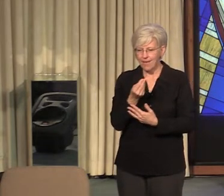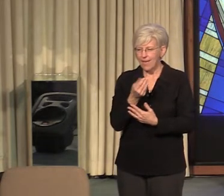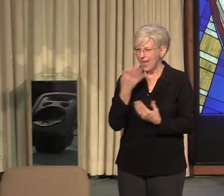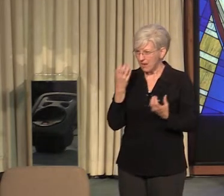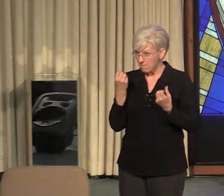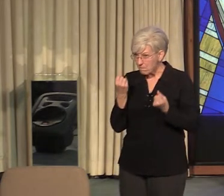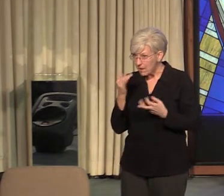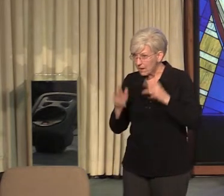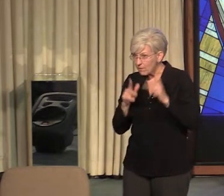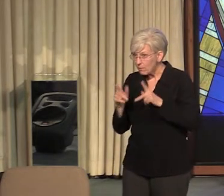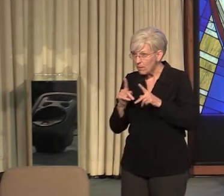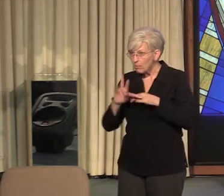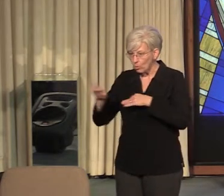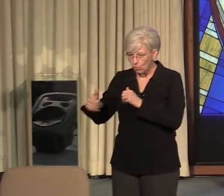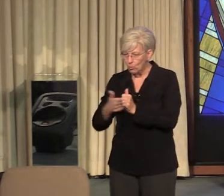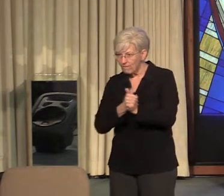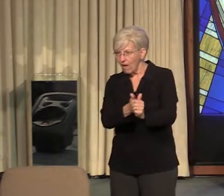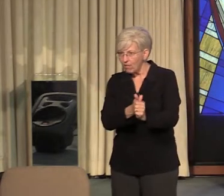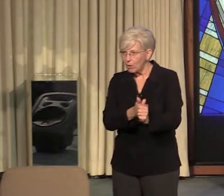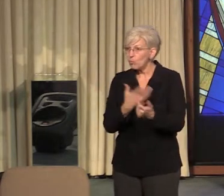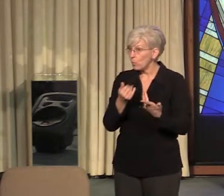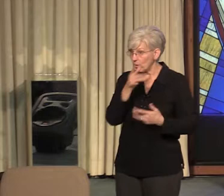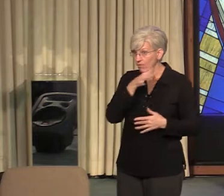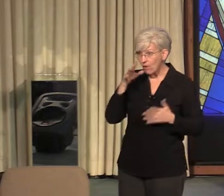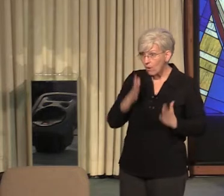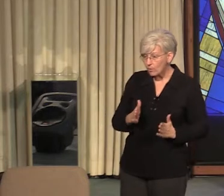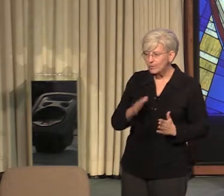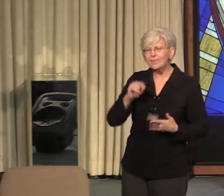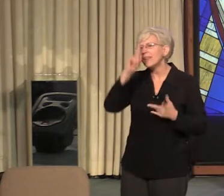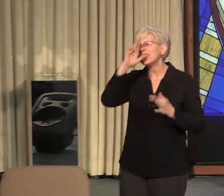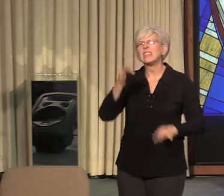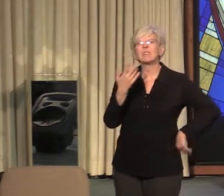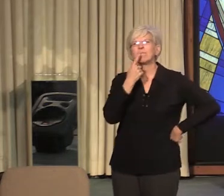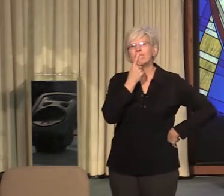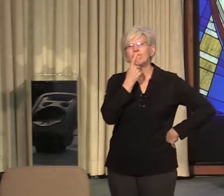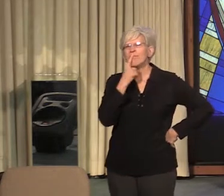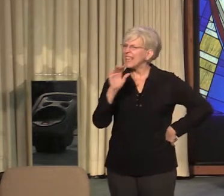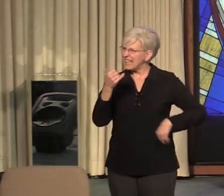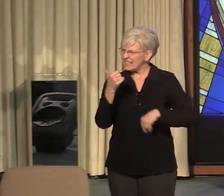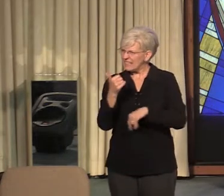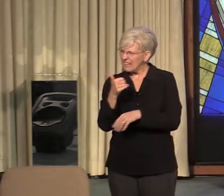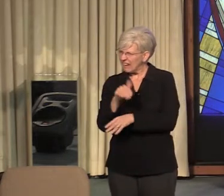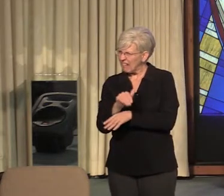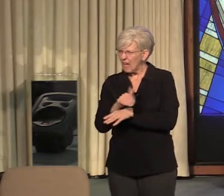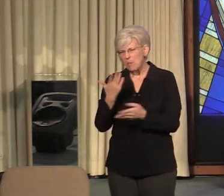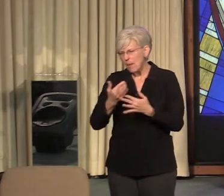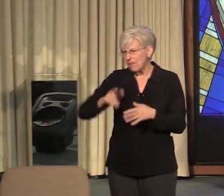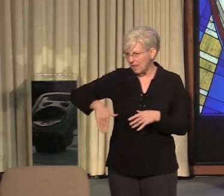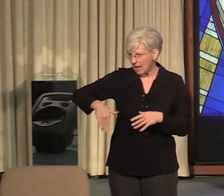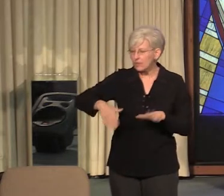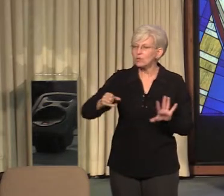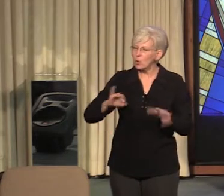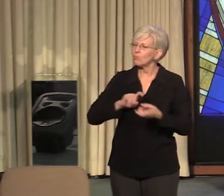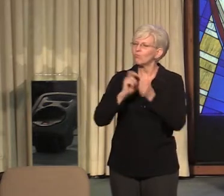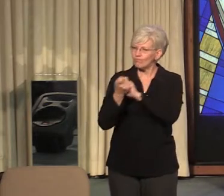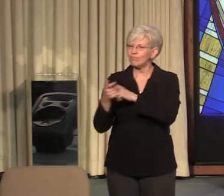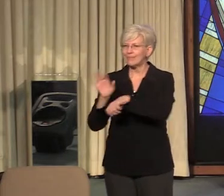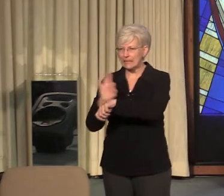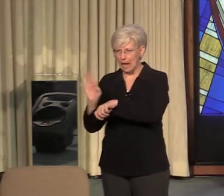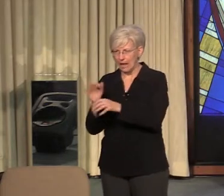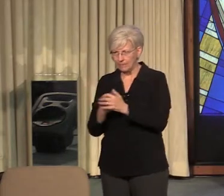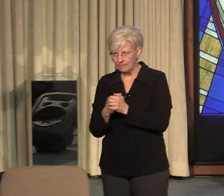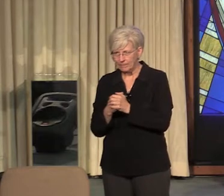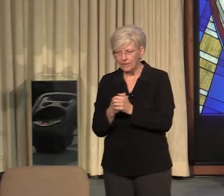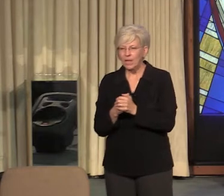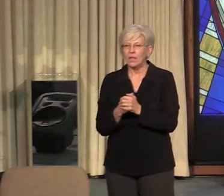were farmers, they decided, you know, 10 o'clock might be a little bit late, so we're going to do it at 9. So then they moved